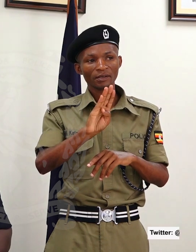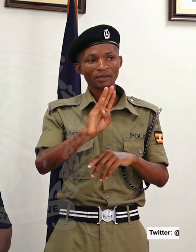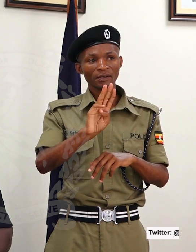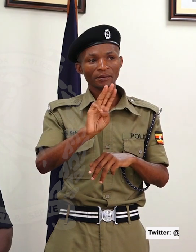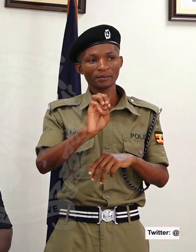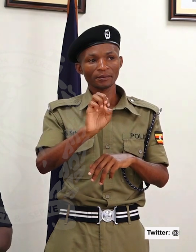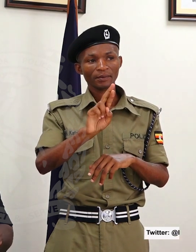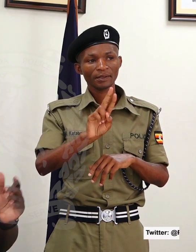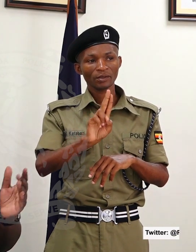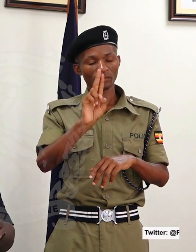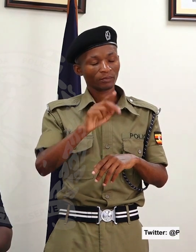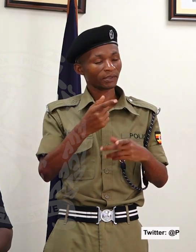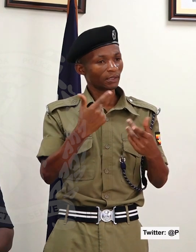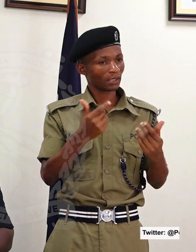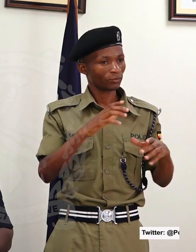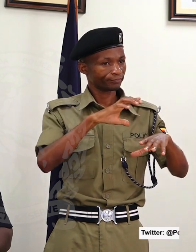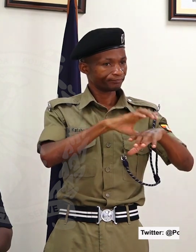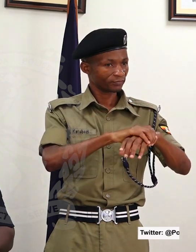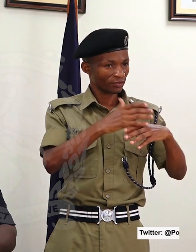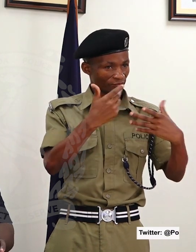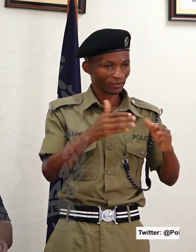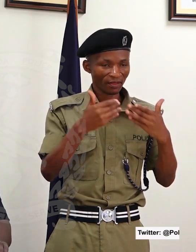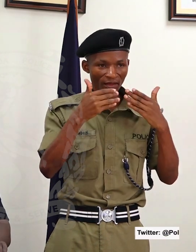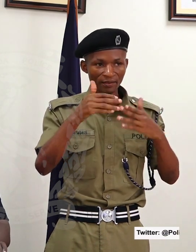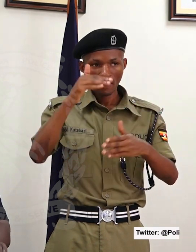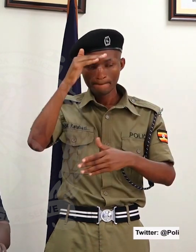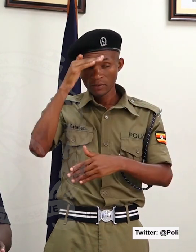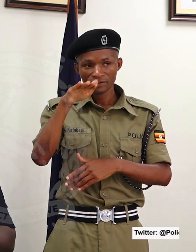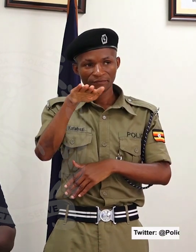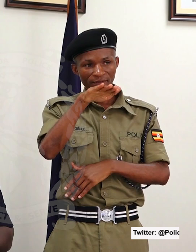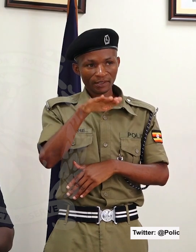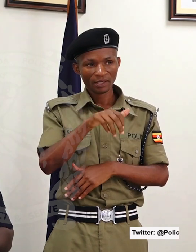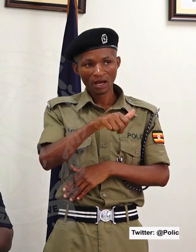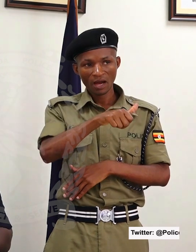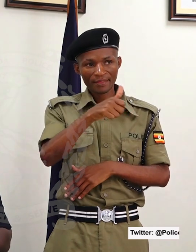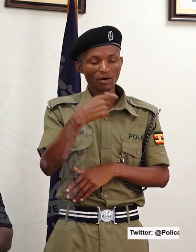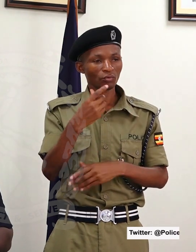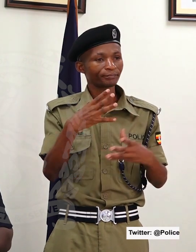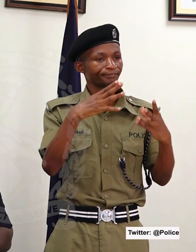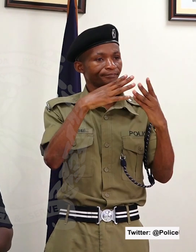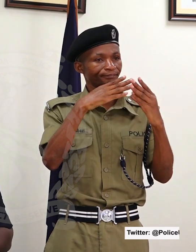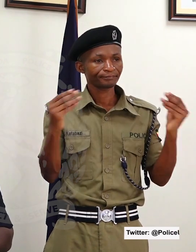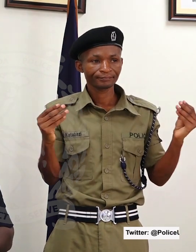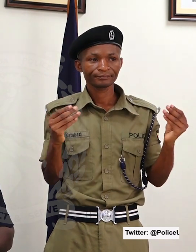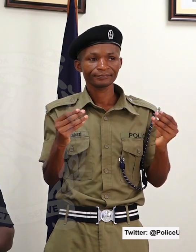recovered, and we want to thank the police in Naweru. Then the one who had disappeared from